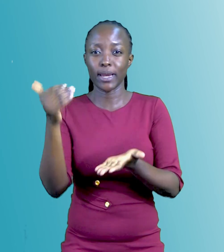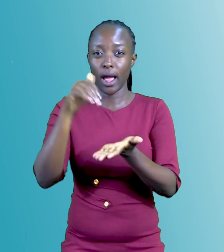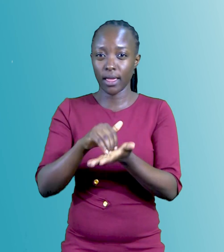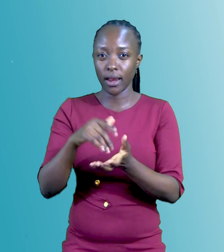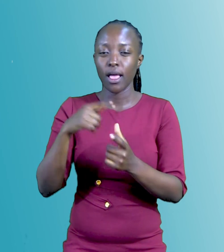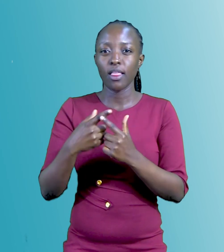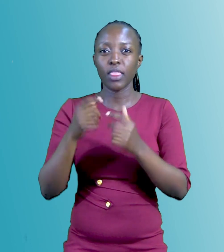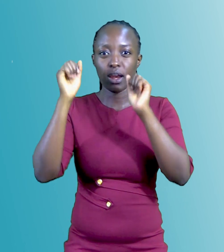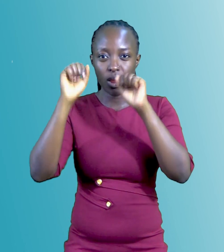email